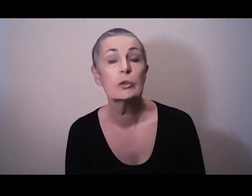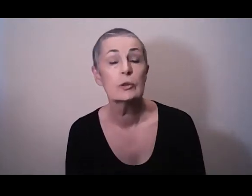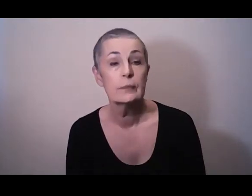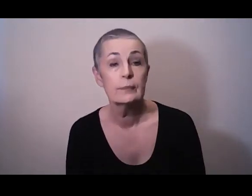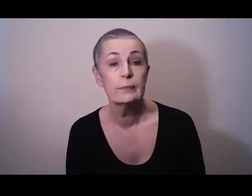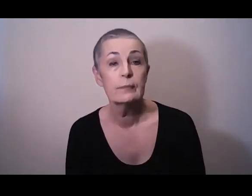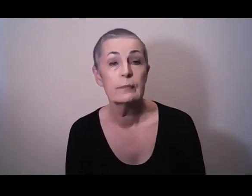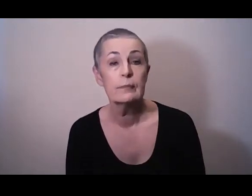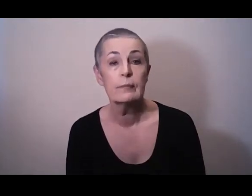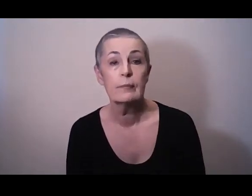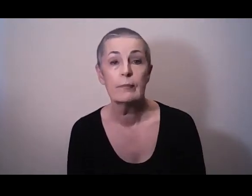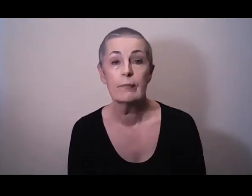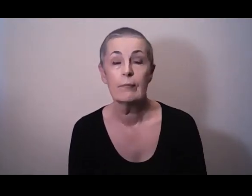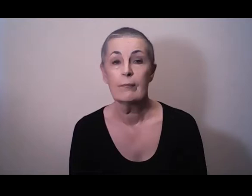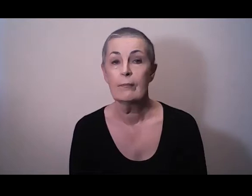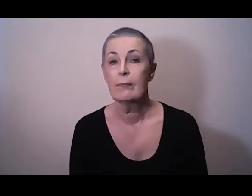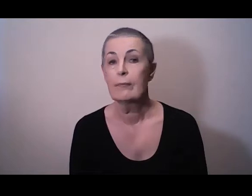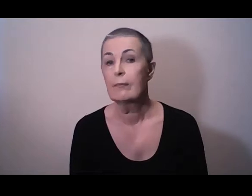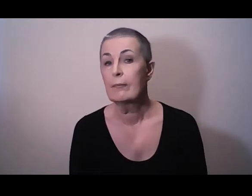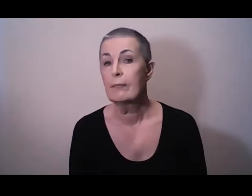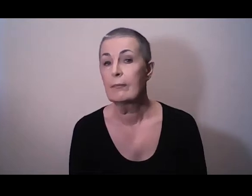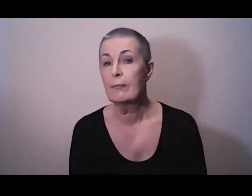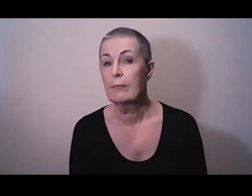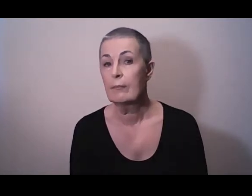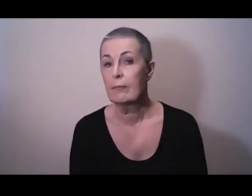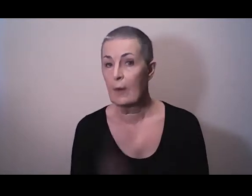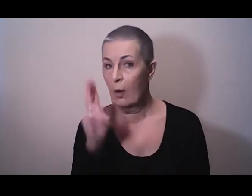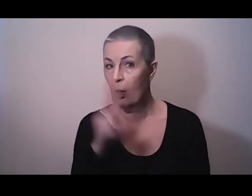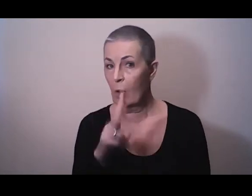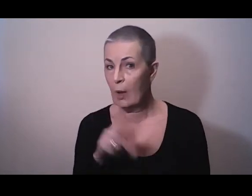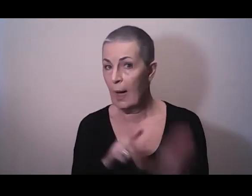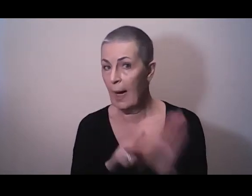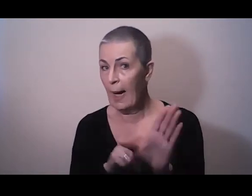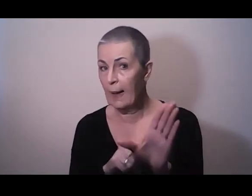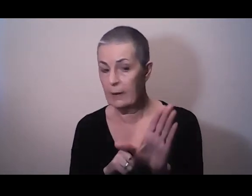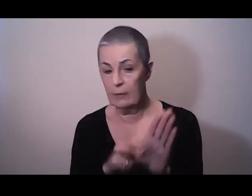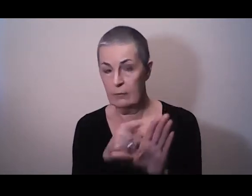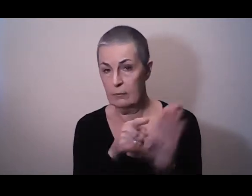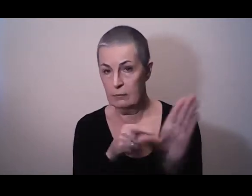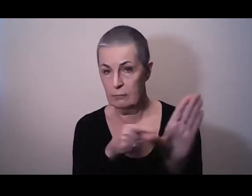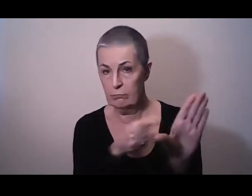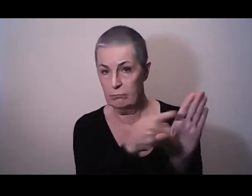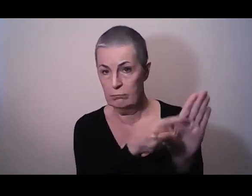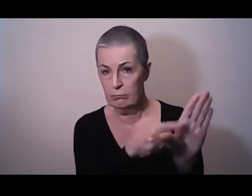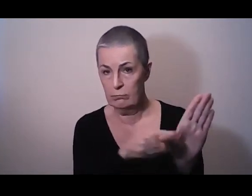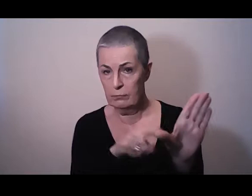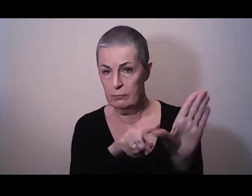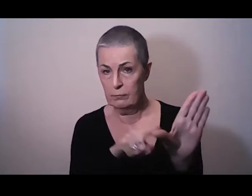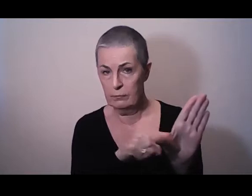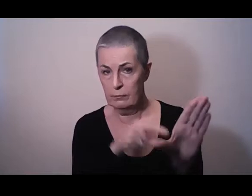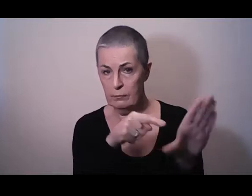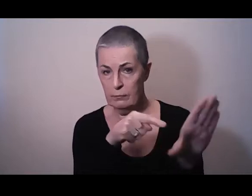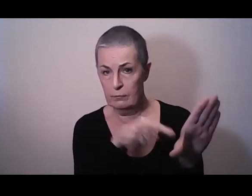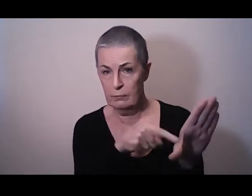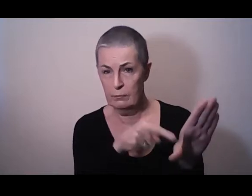And the hand that moves back, this part of your hand, which is between your thumb and your index finger,